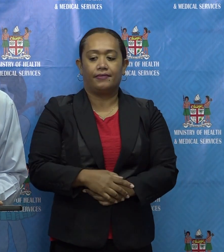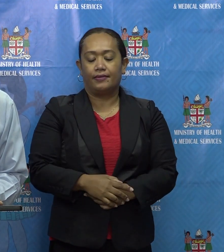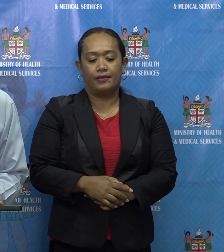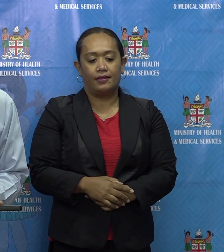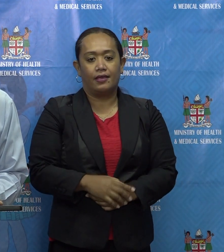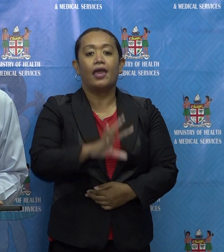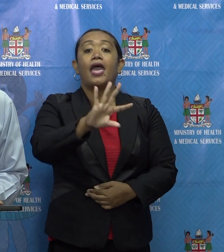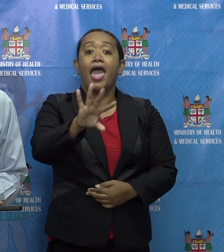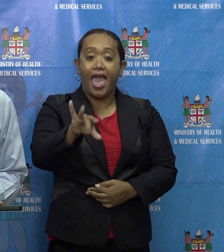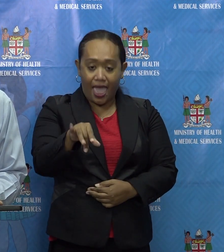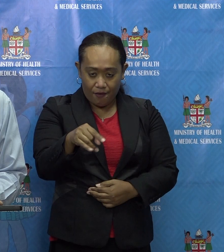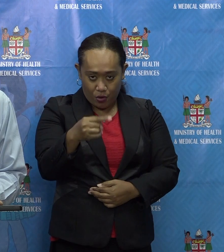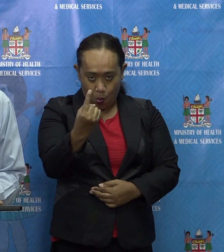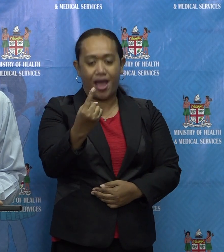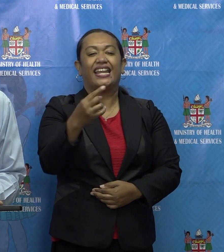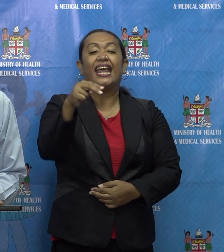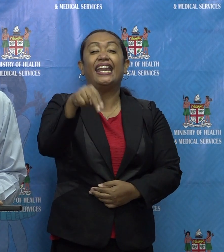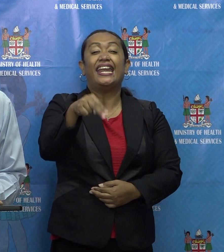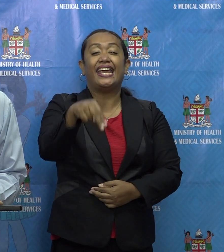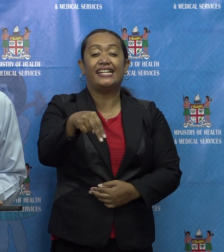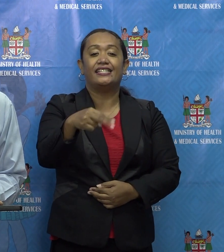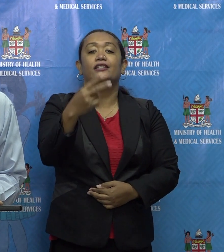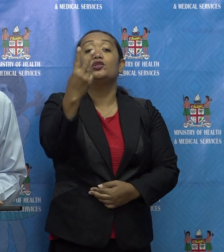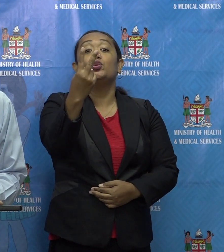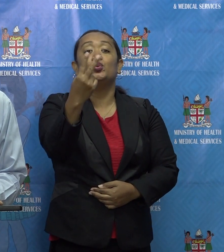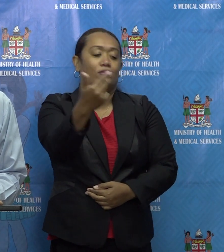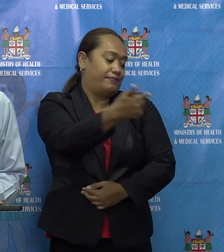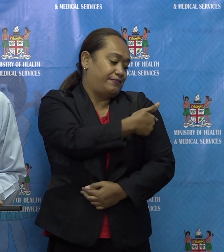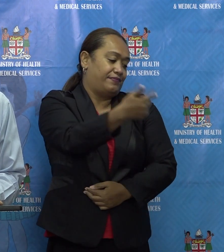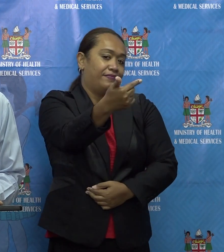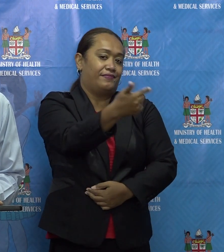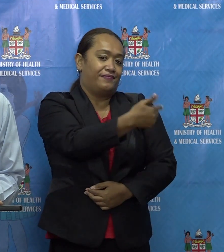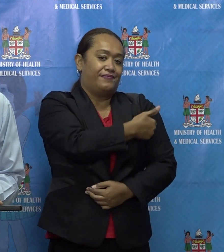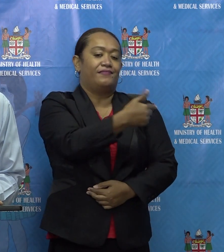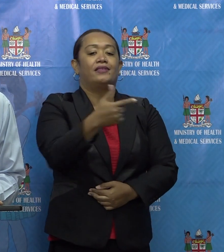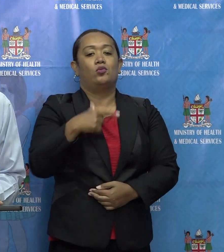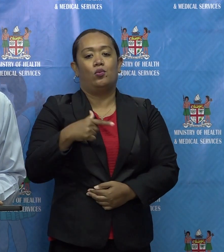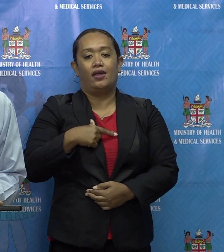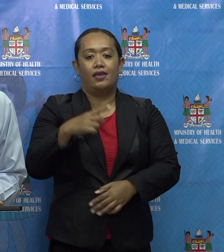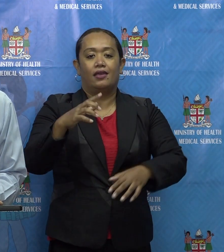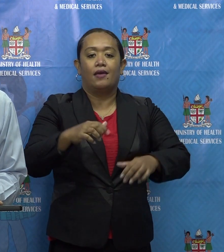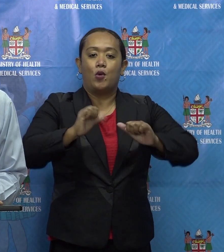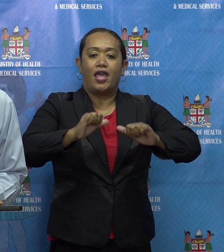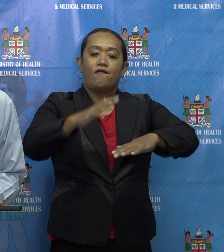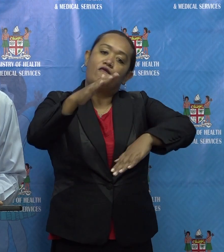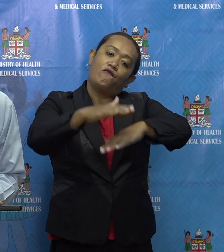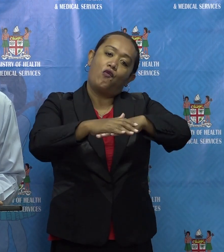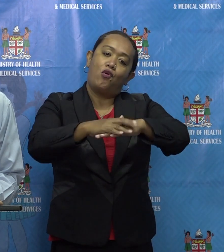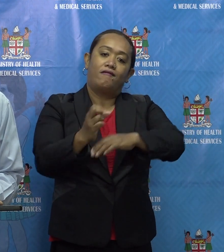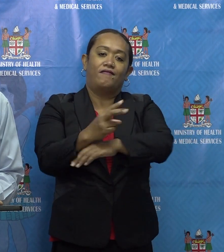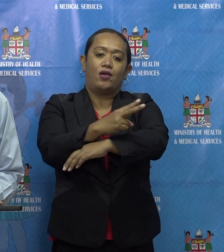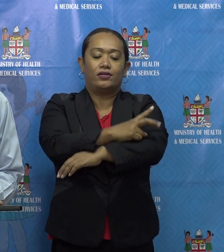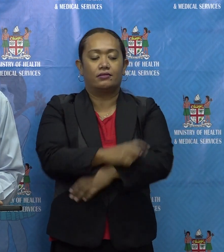However, everyone needs to complete the full dosage regime, meaning 2 doses to achieve full protection from the virus. She had